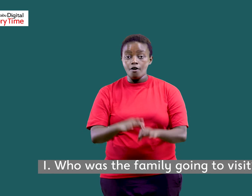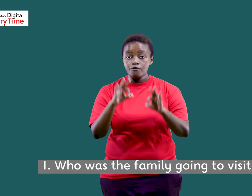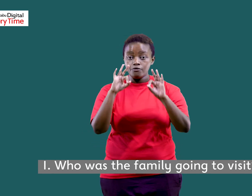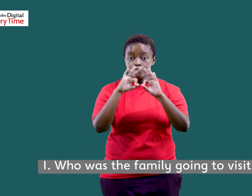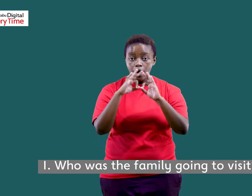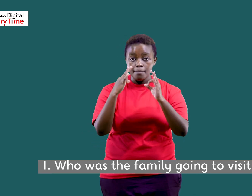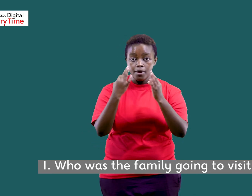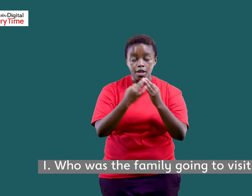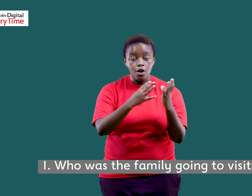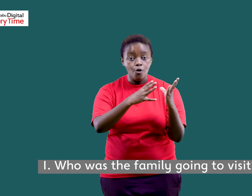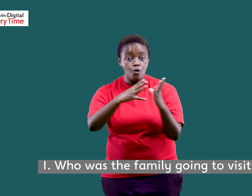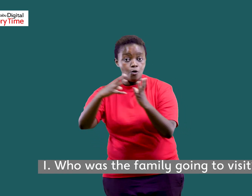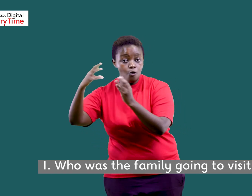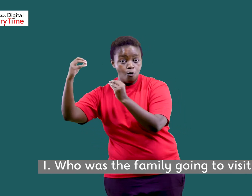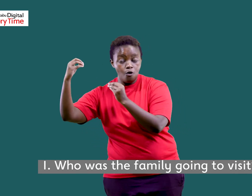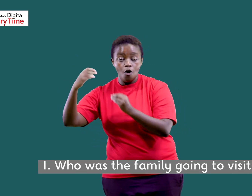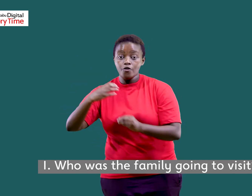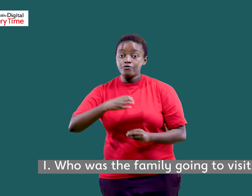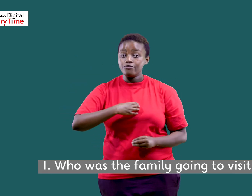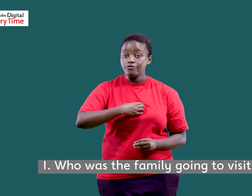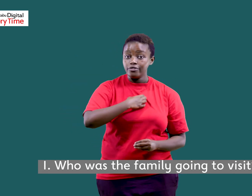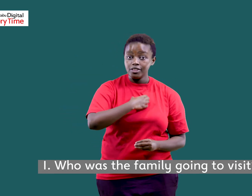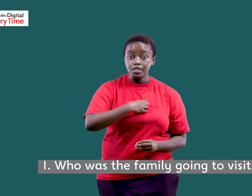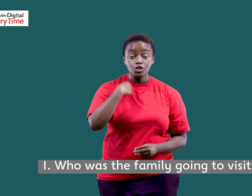Who was the family going to visit?